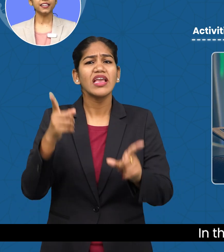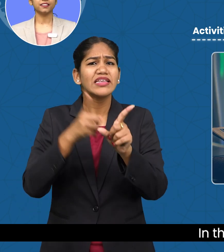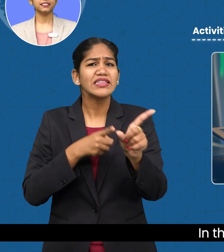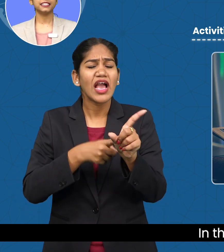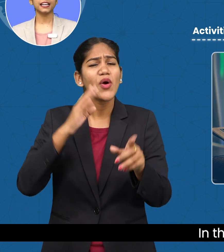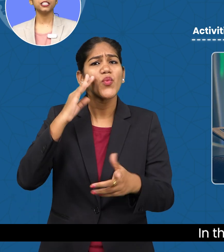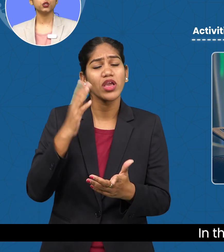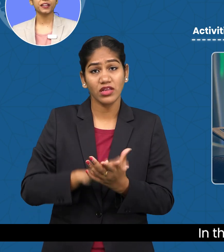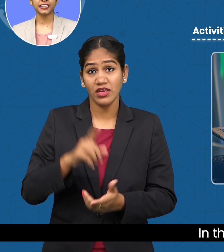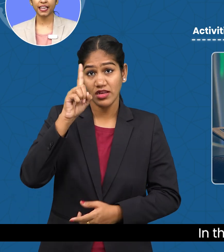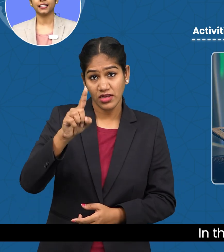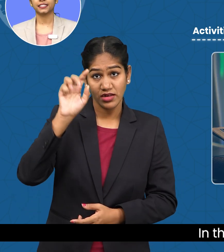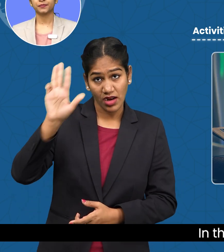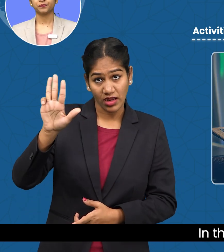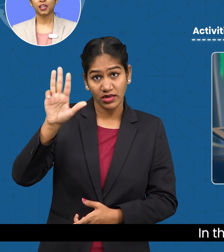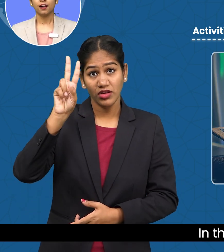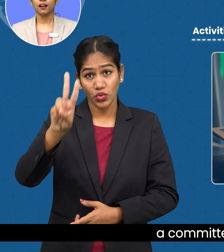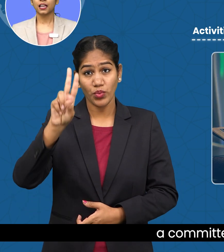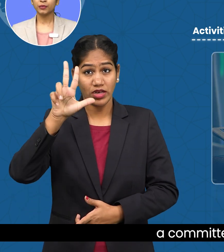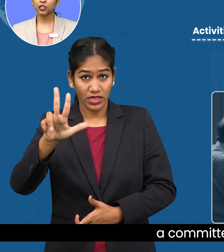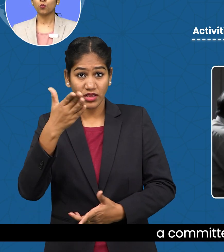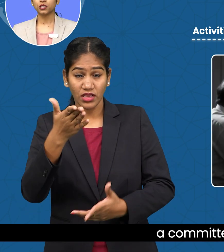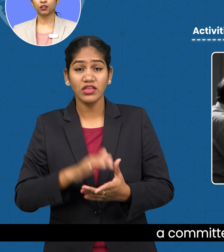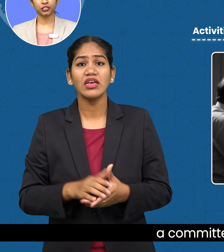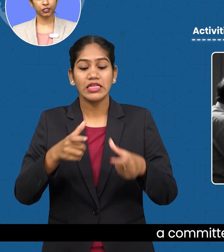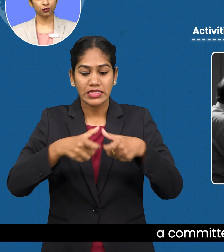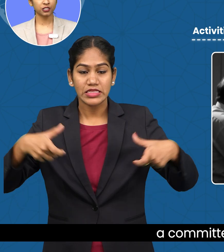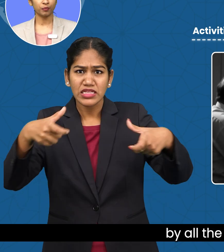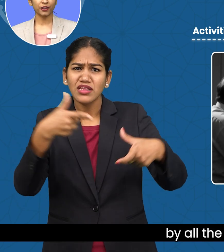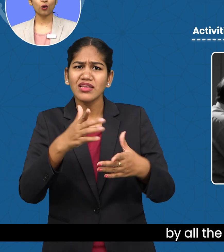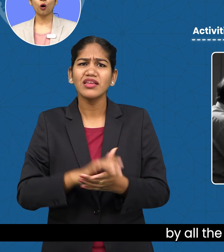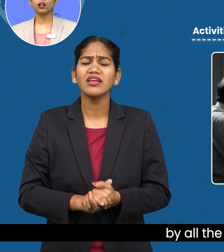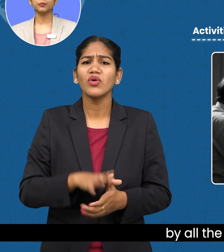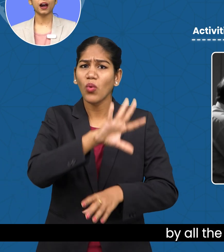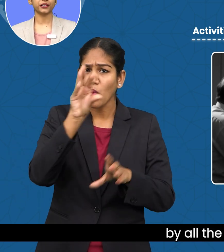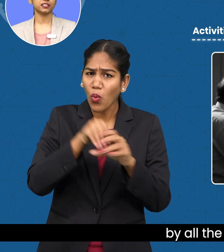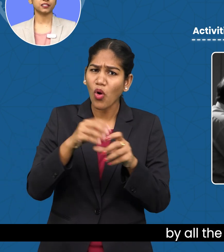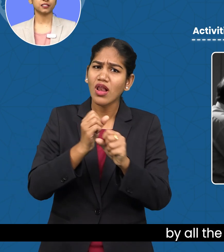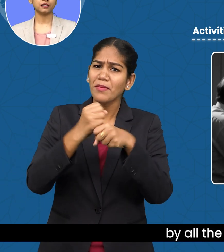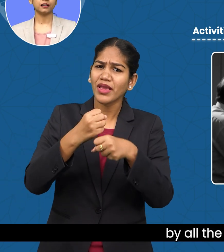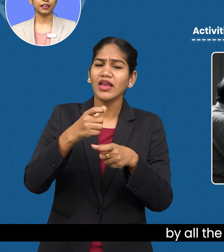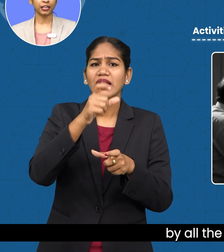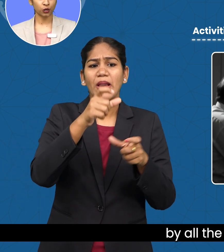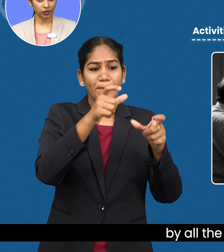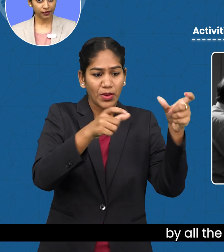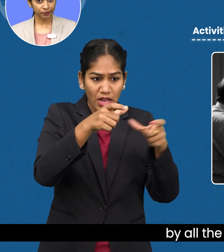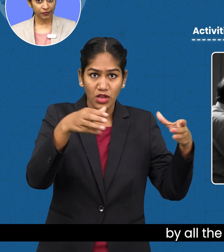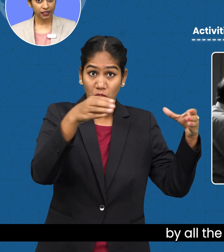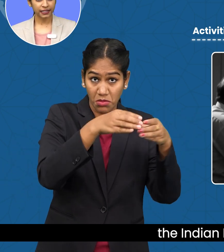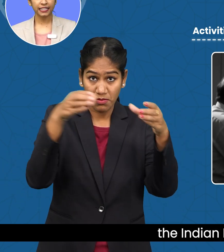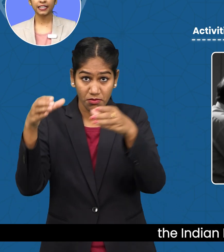In the year 1928, a committee was constituted by all the parties,